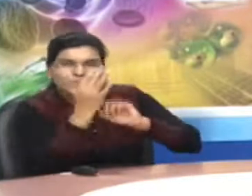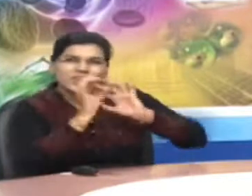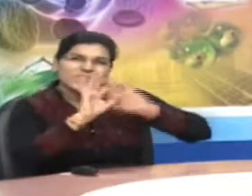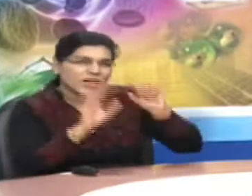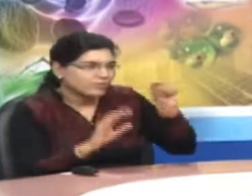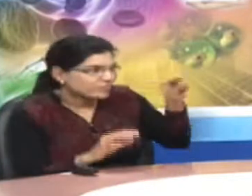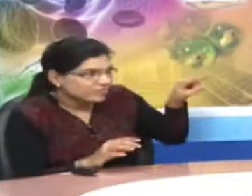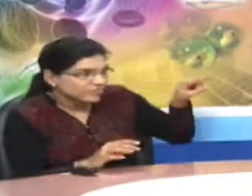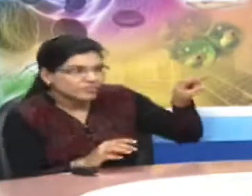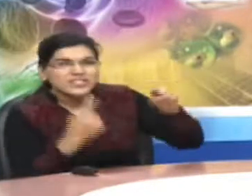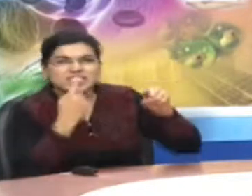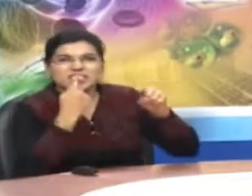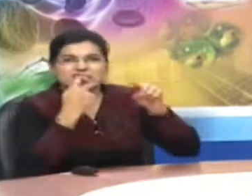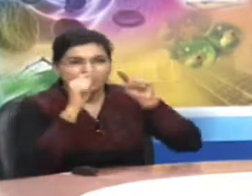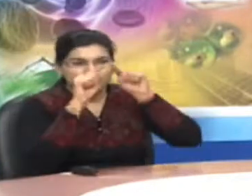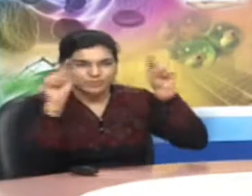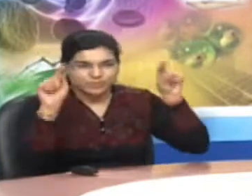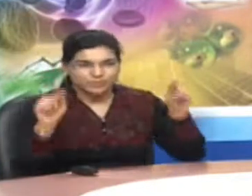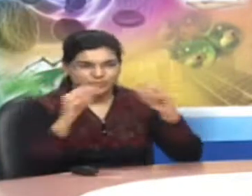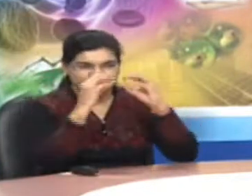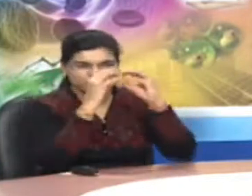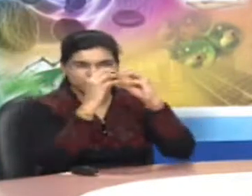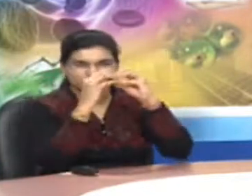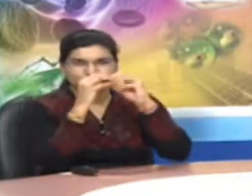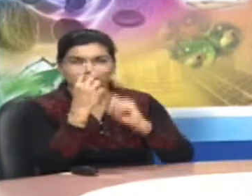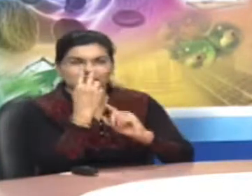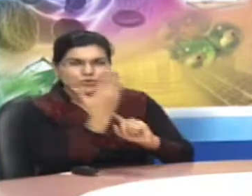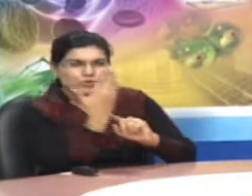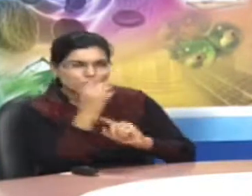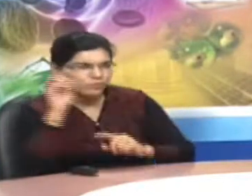and you can select whatever you want and then you can click OK,